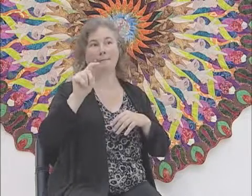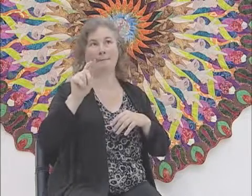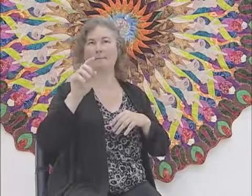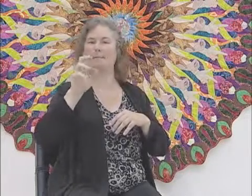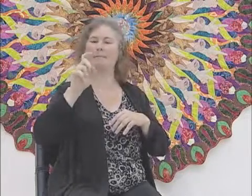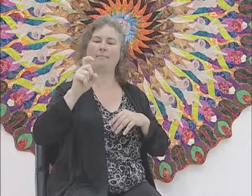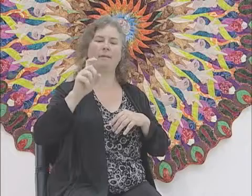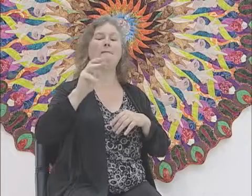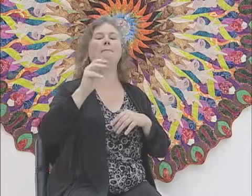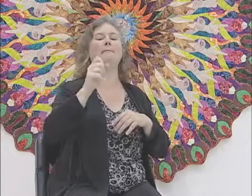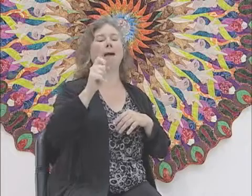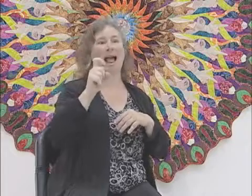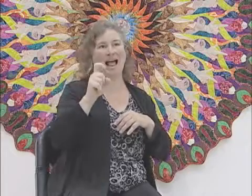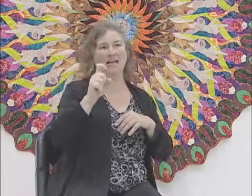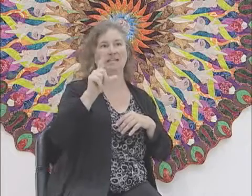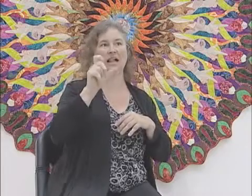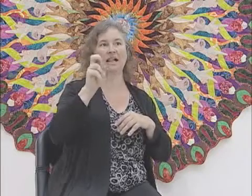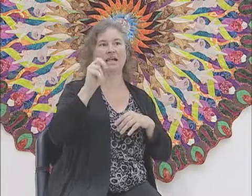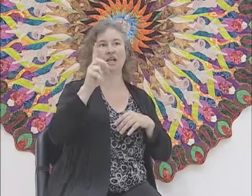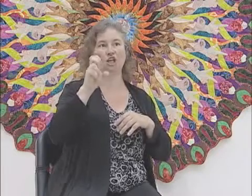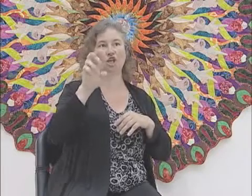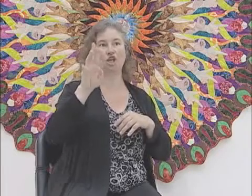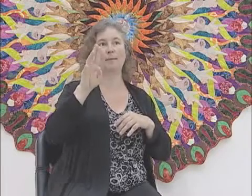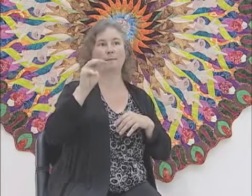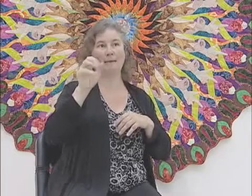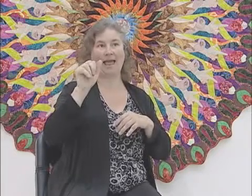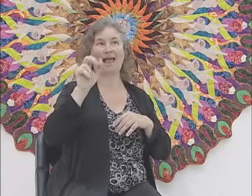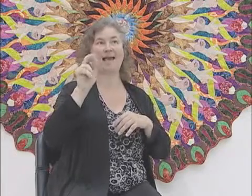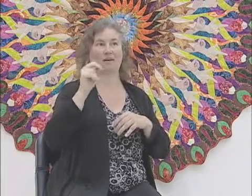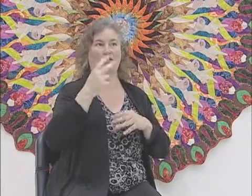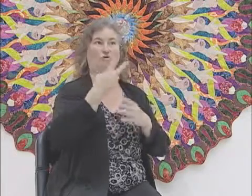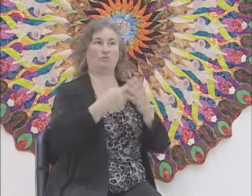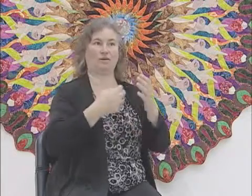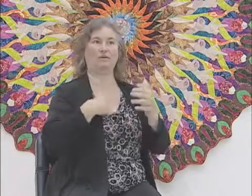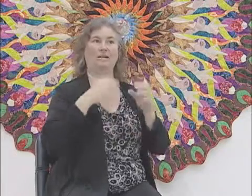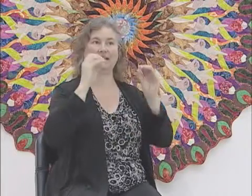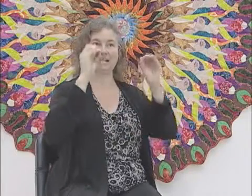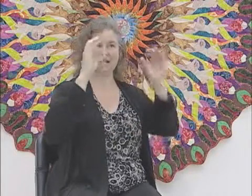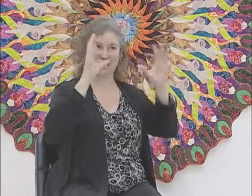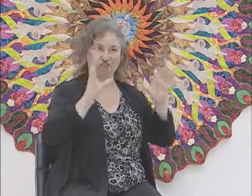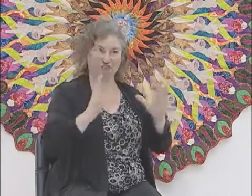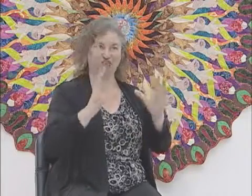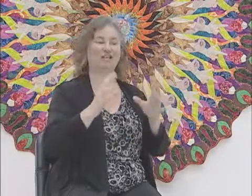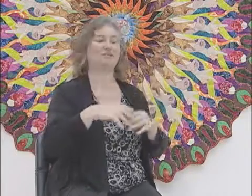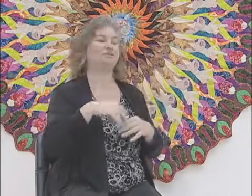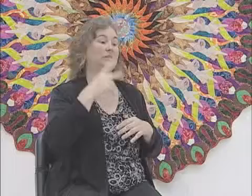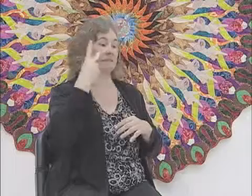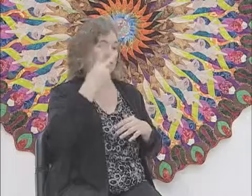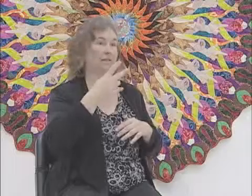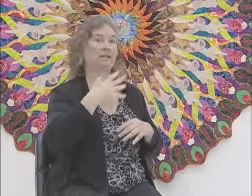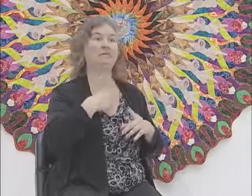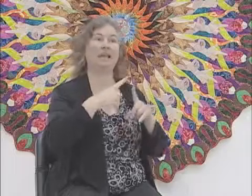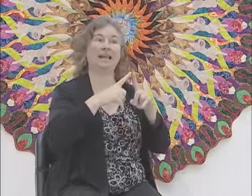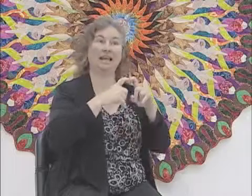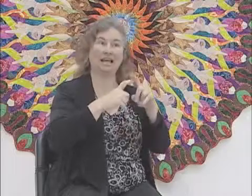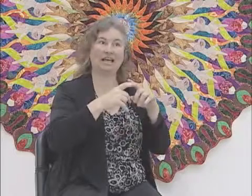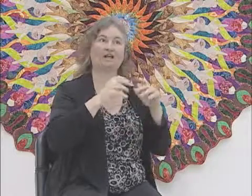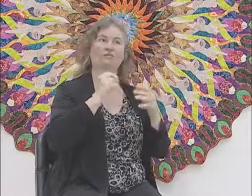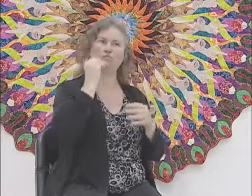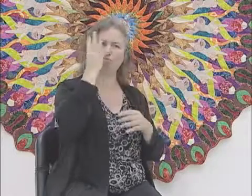B and Max Lenderman. Both of them were my teachers. They saw my